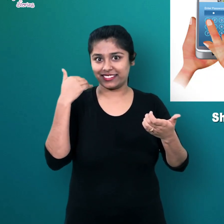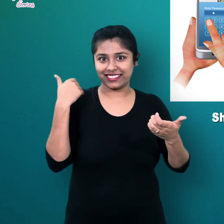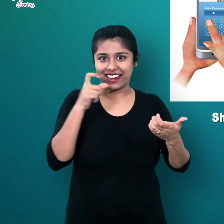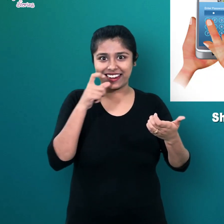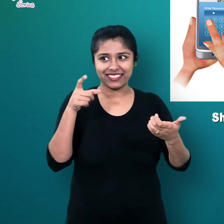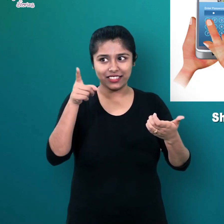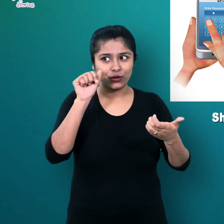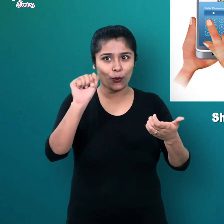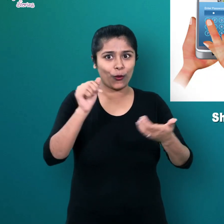Riju's birthday,